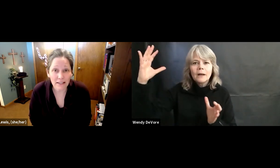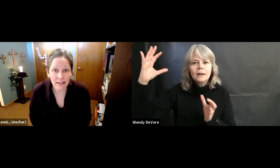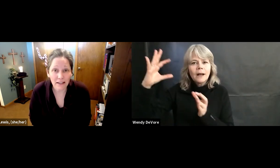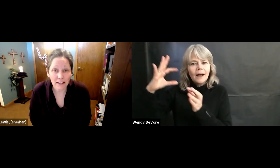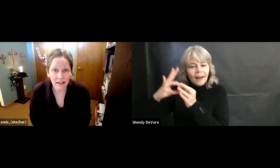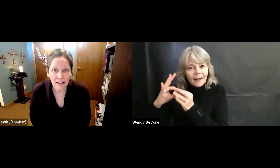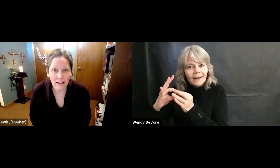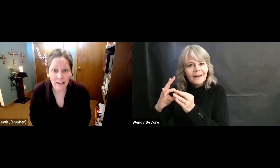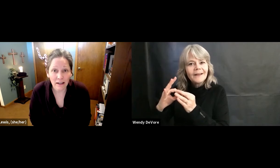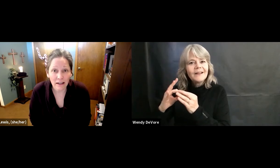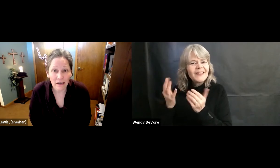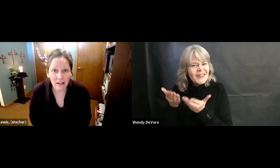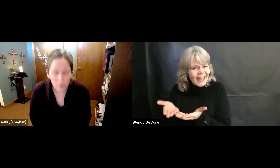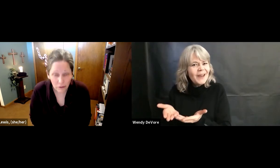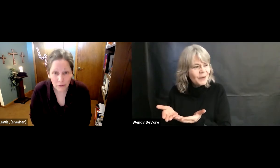feet.